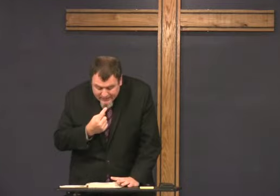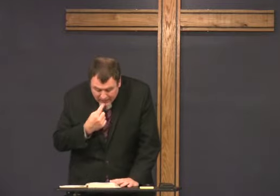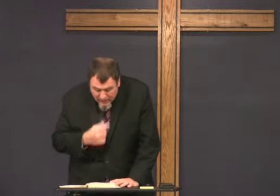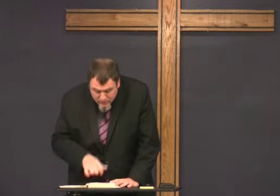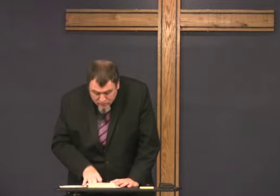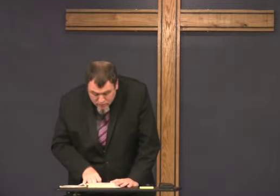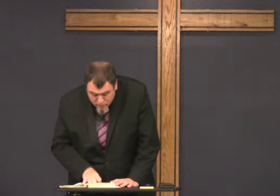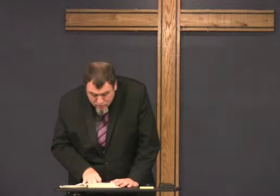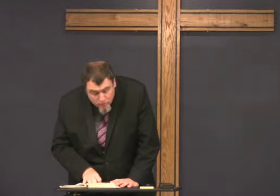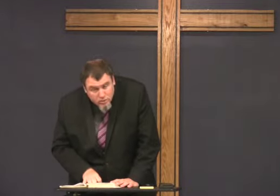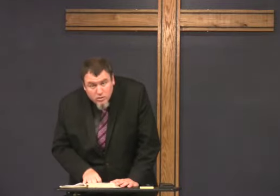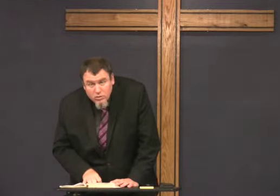Word, and it says,